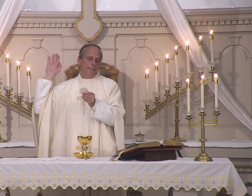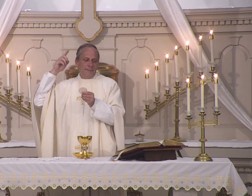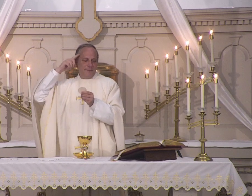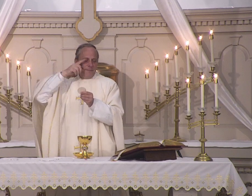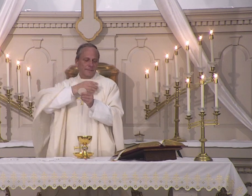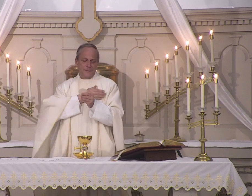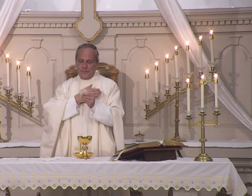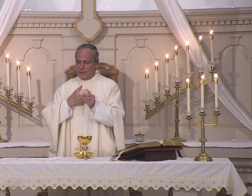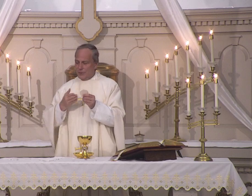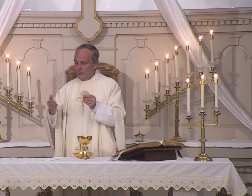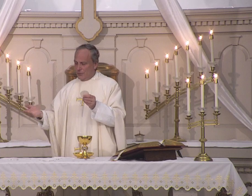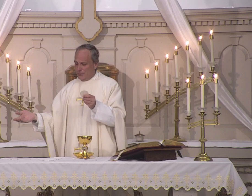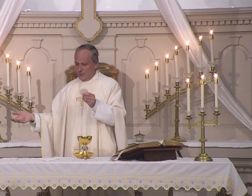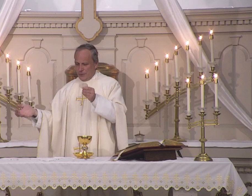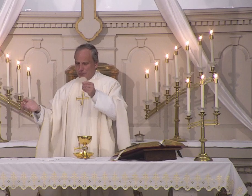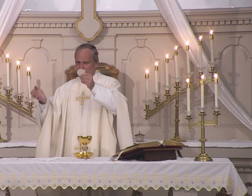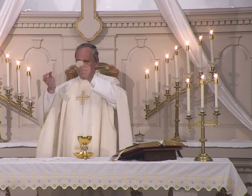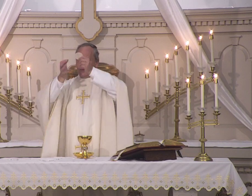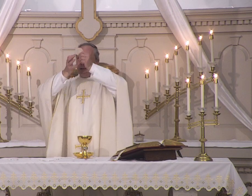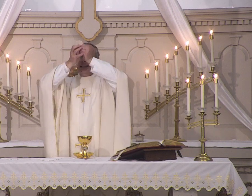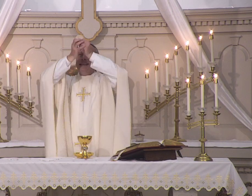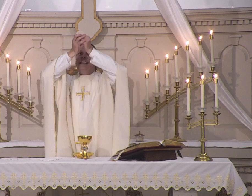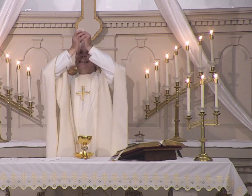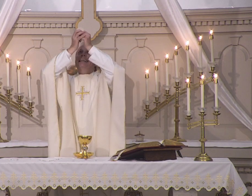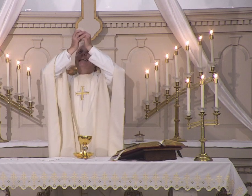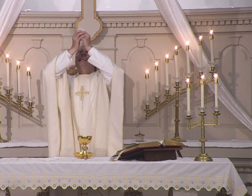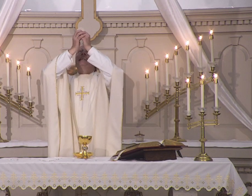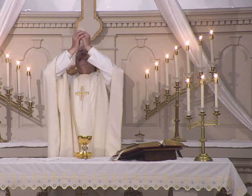up for you.